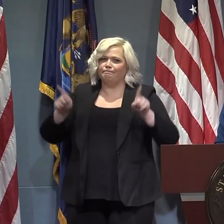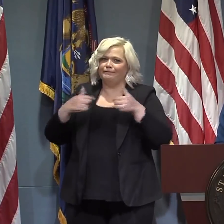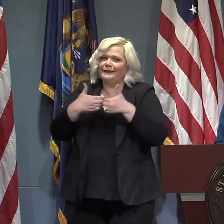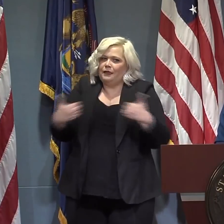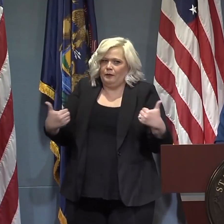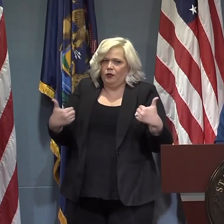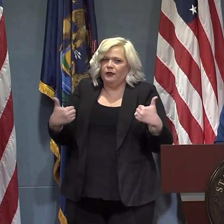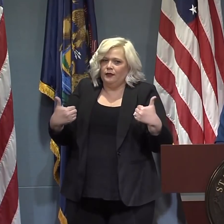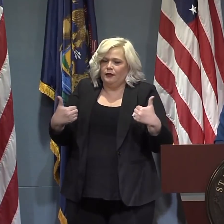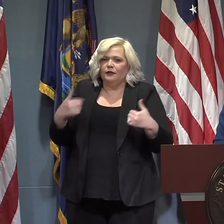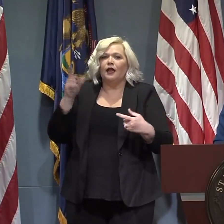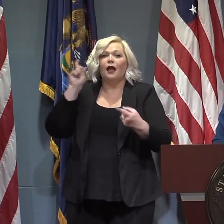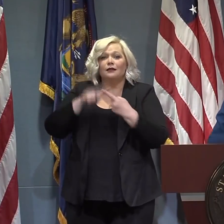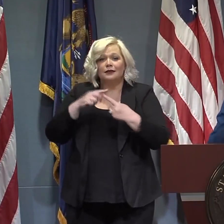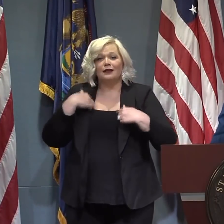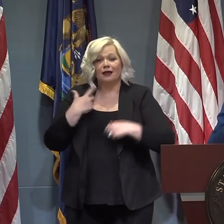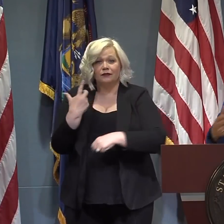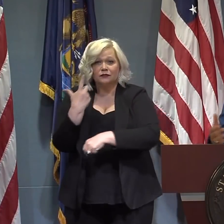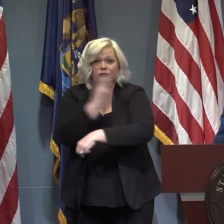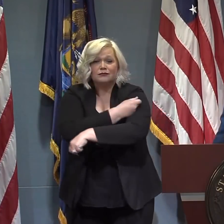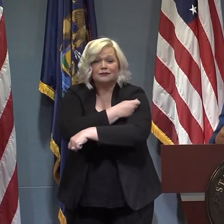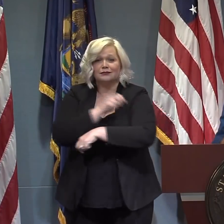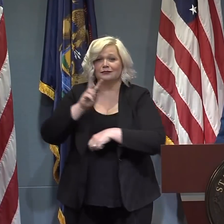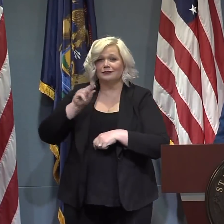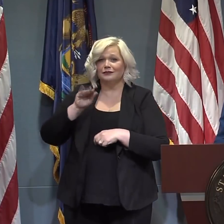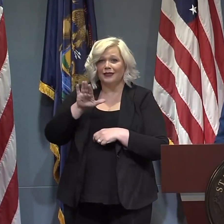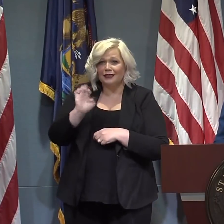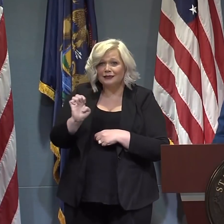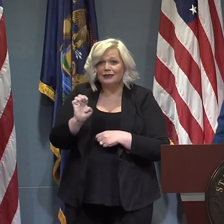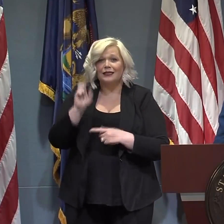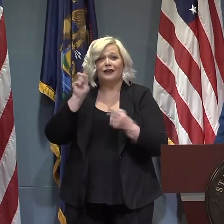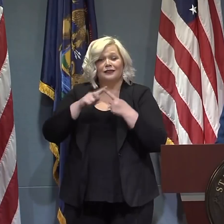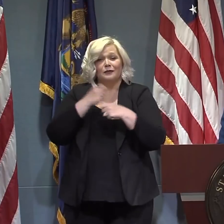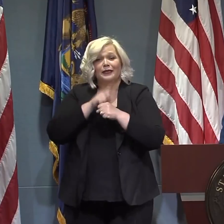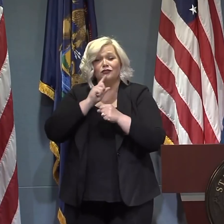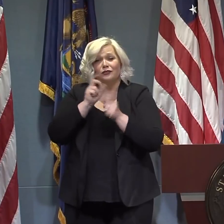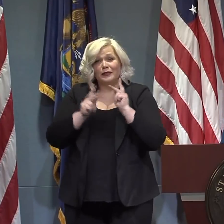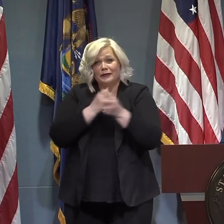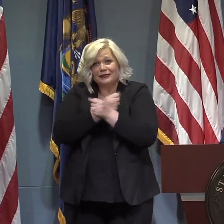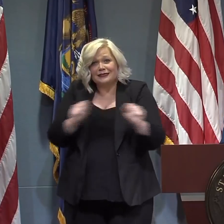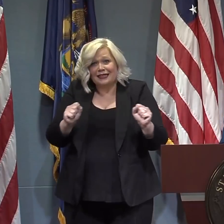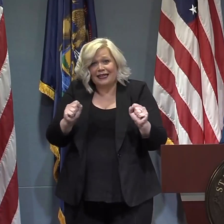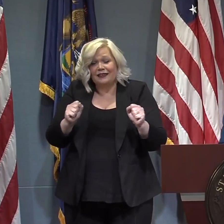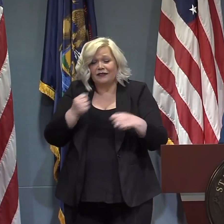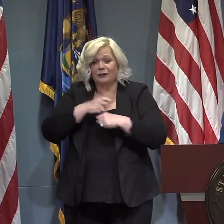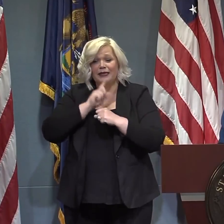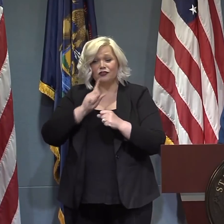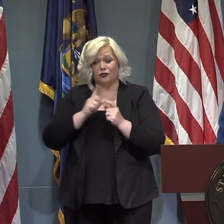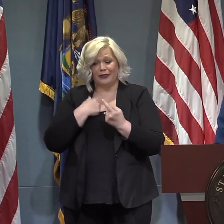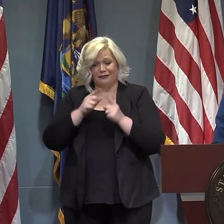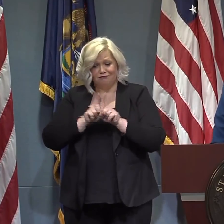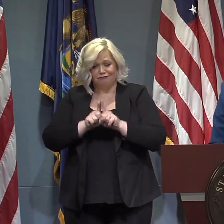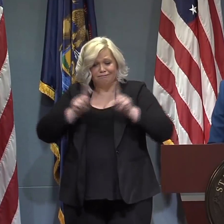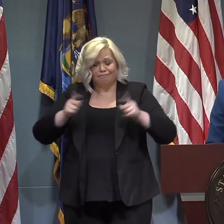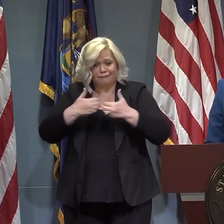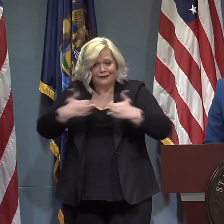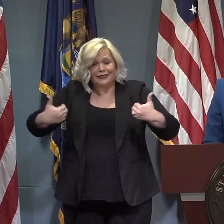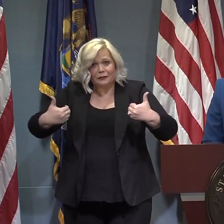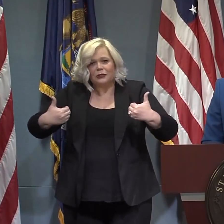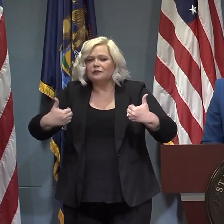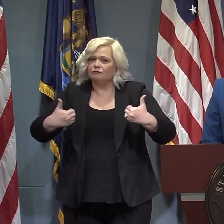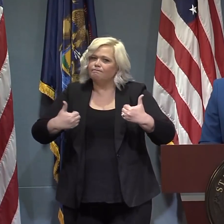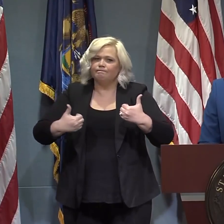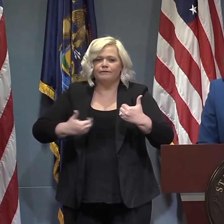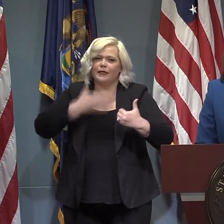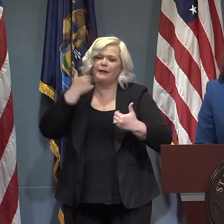have a vaccine, until we can do more to keep people safe, social distancing is still the best tool that we have.